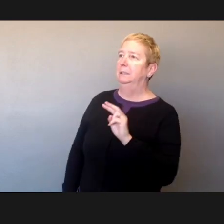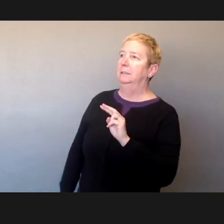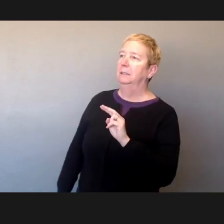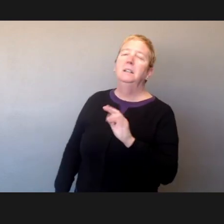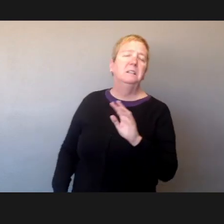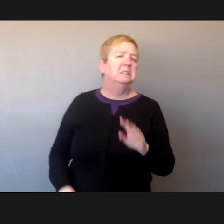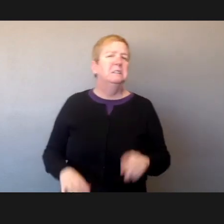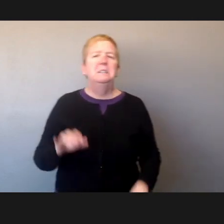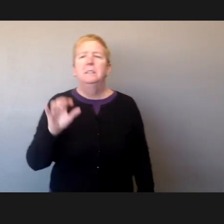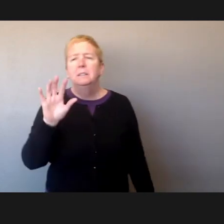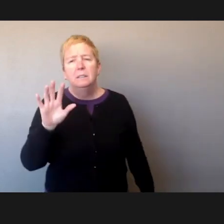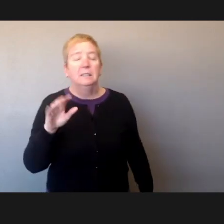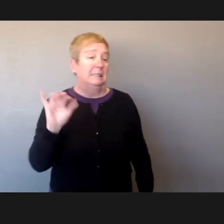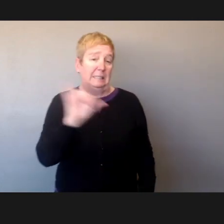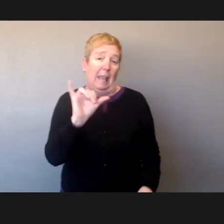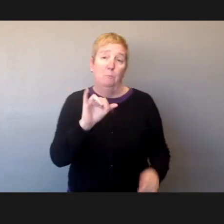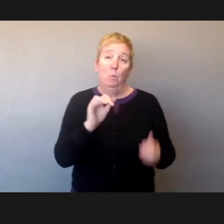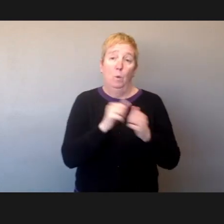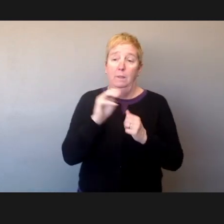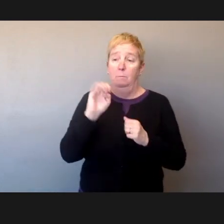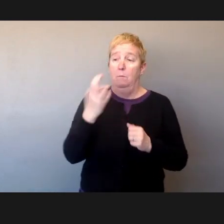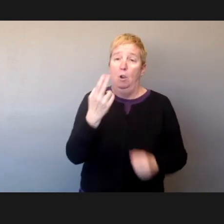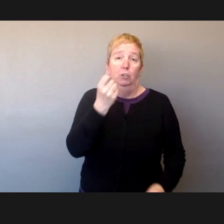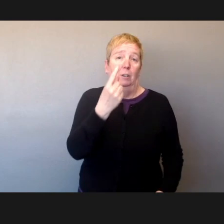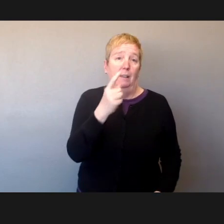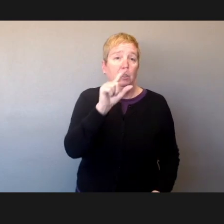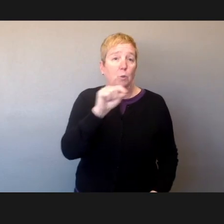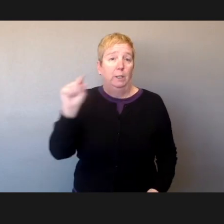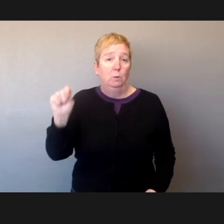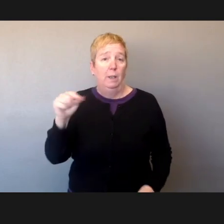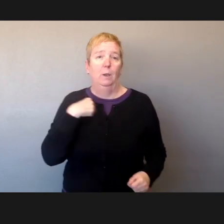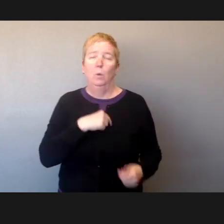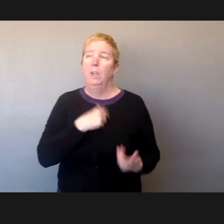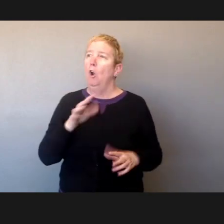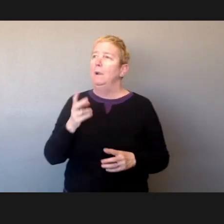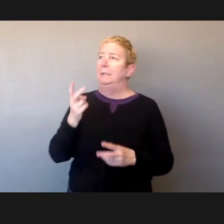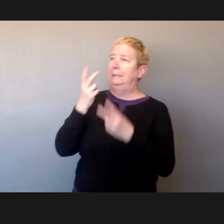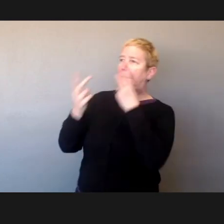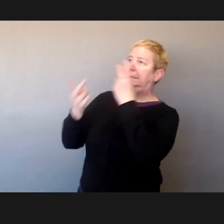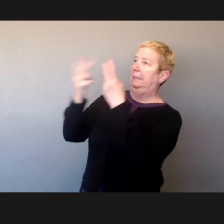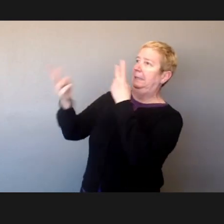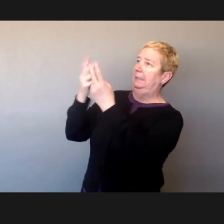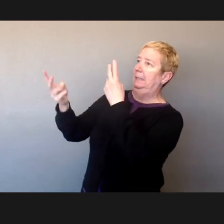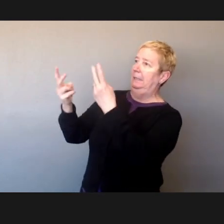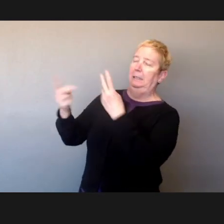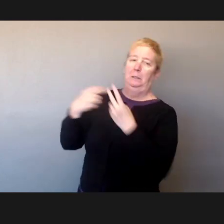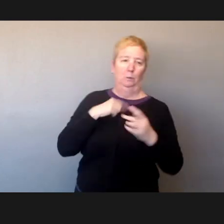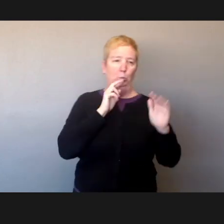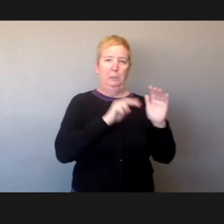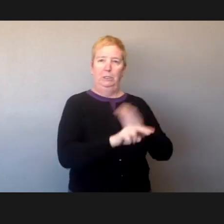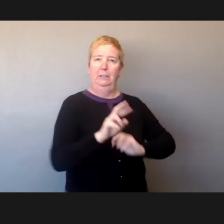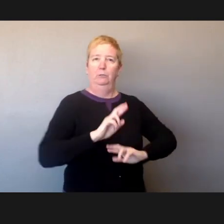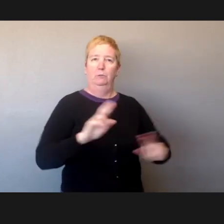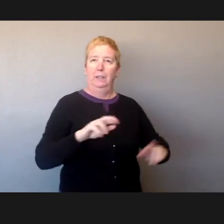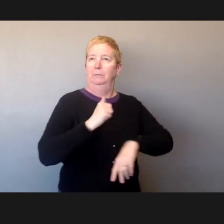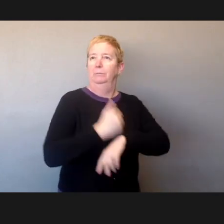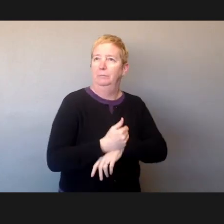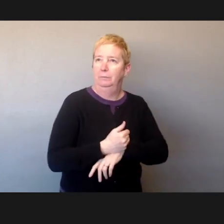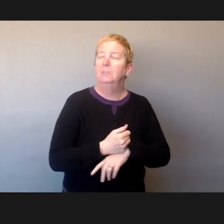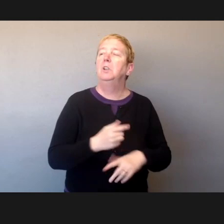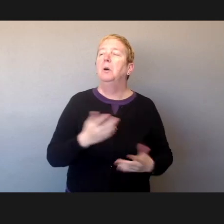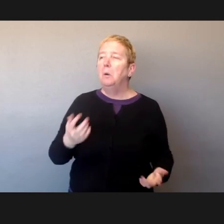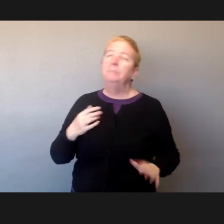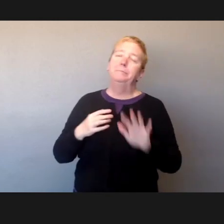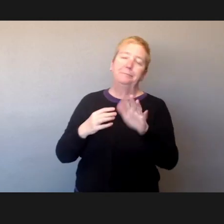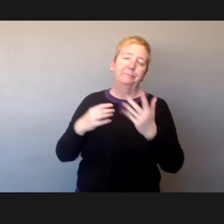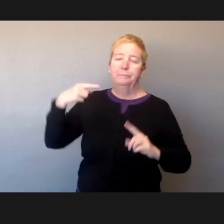2020, what's coming. So we'll be fully prepared. I think, though, that what we've learned in 2 years is